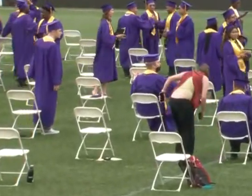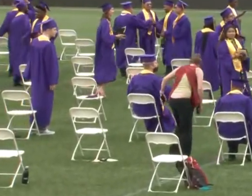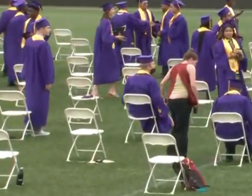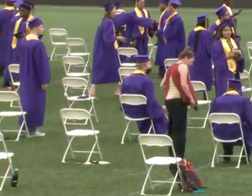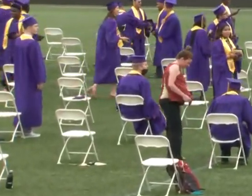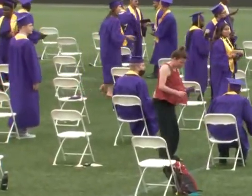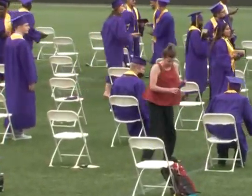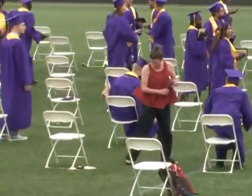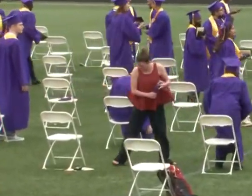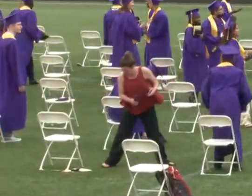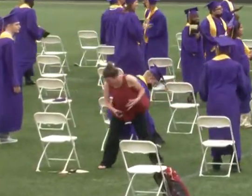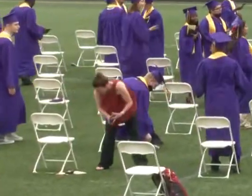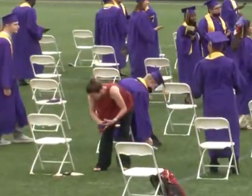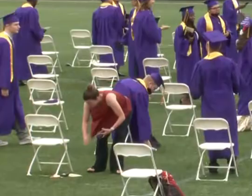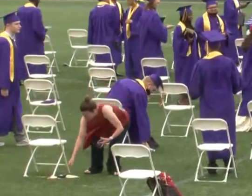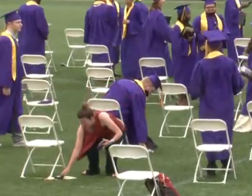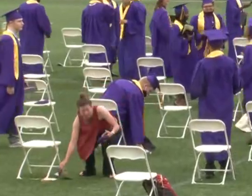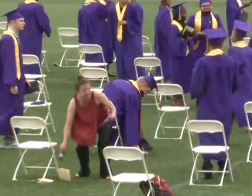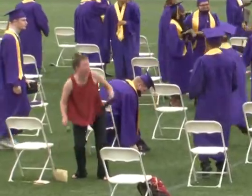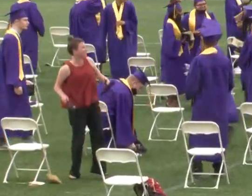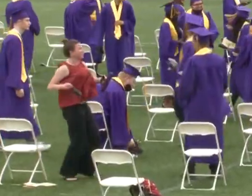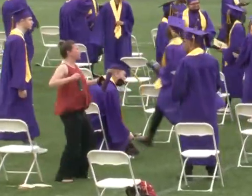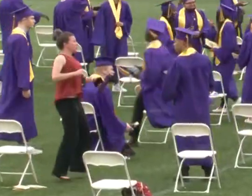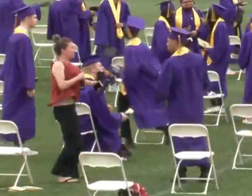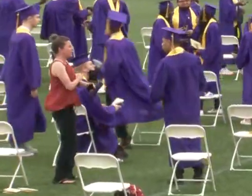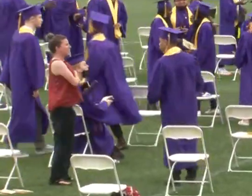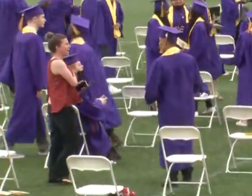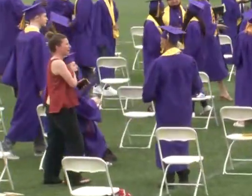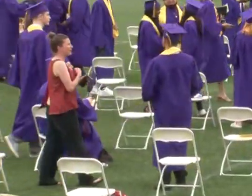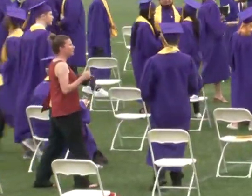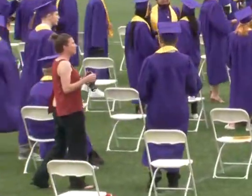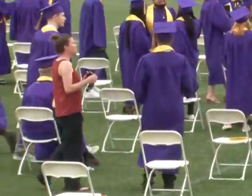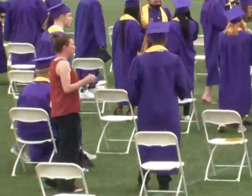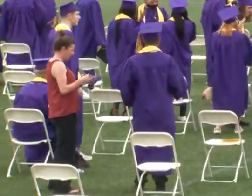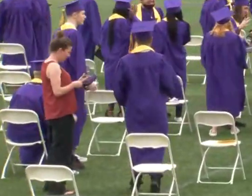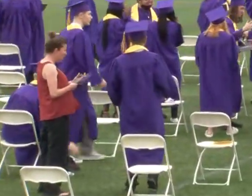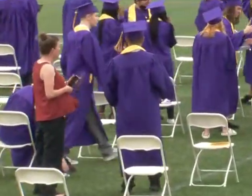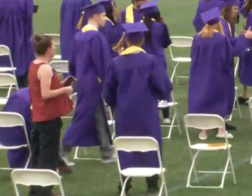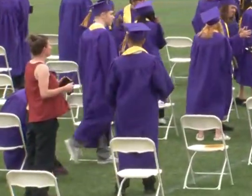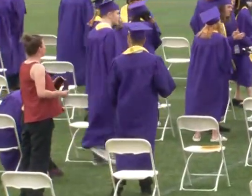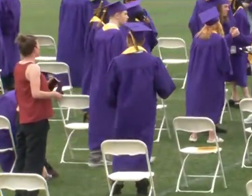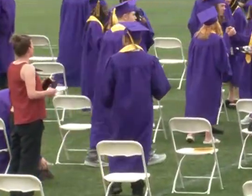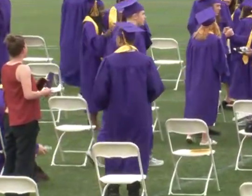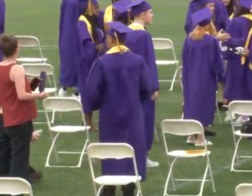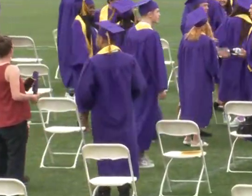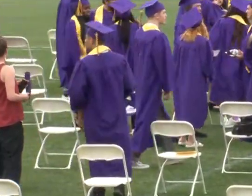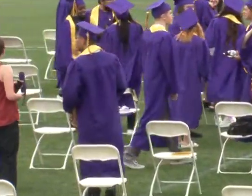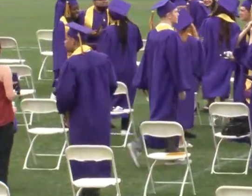Angie, what are you doing?